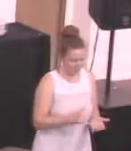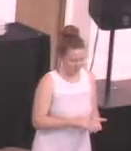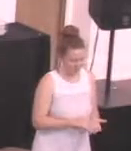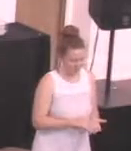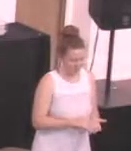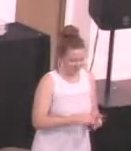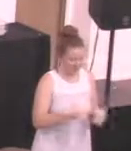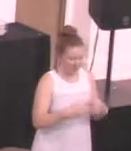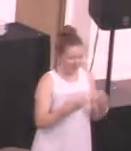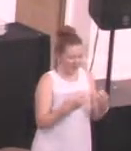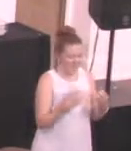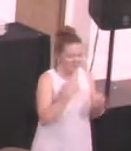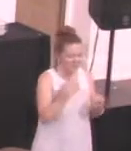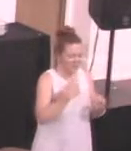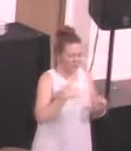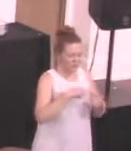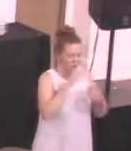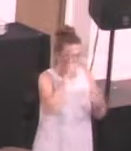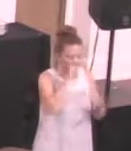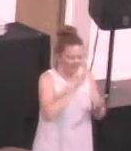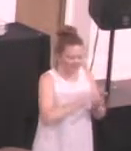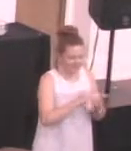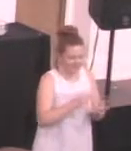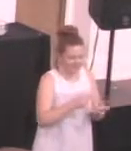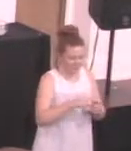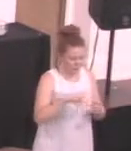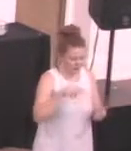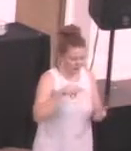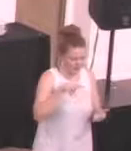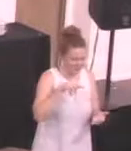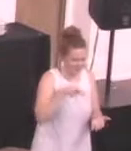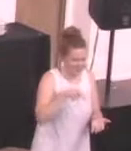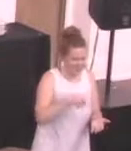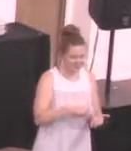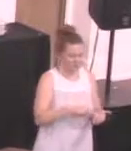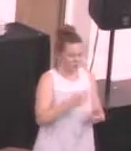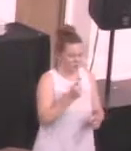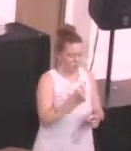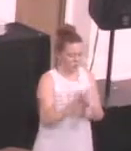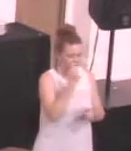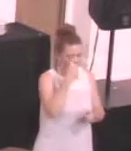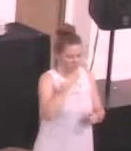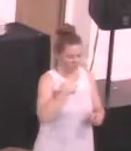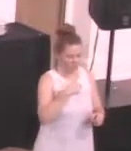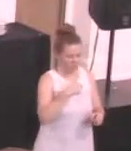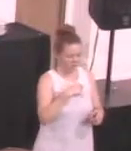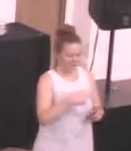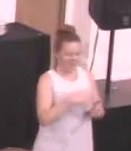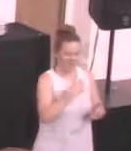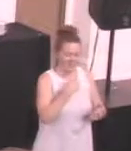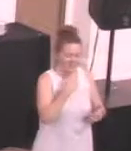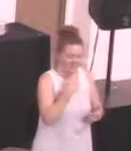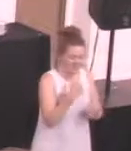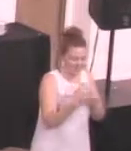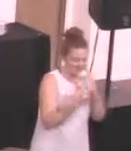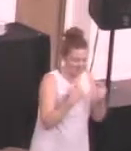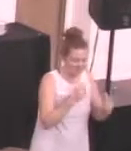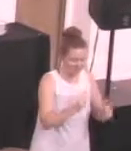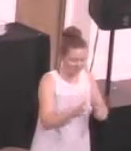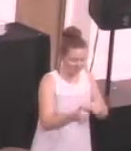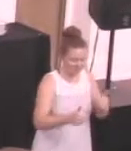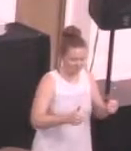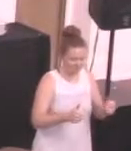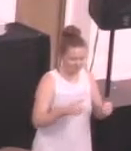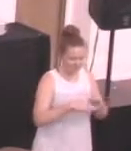Help me to believe it, to stand on it, and to tell others. In Jesus'